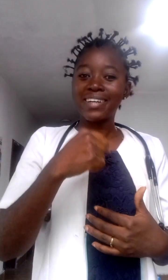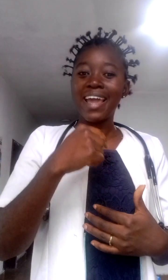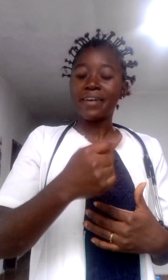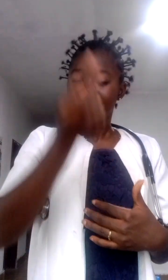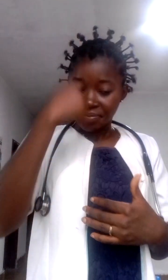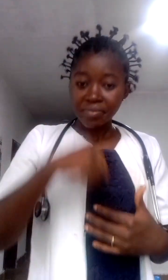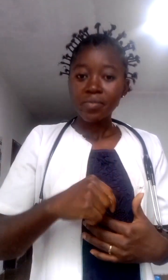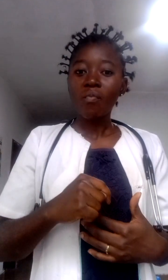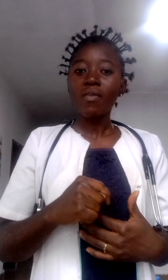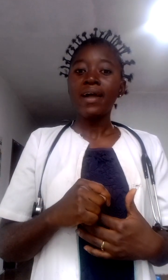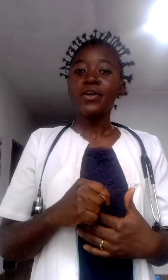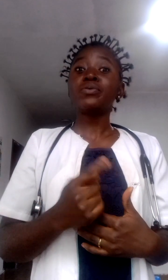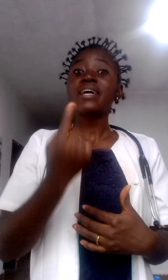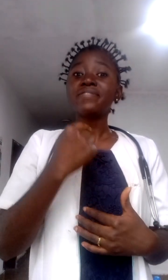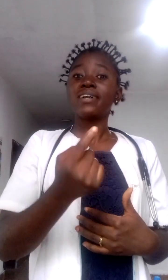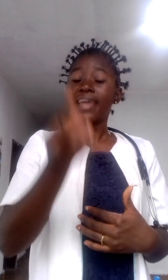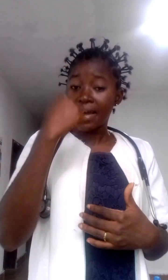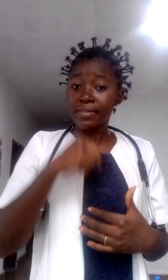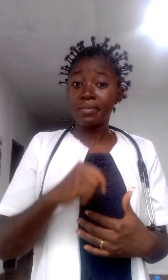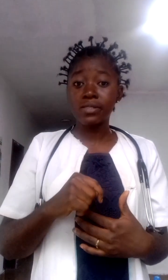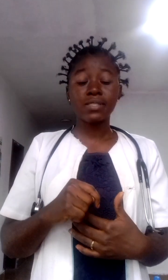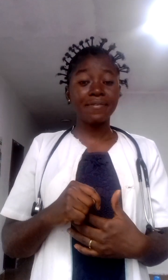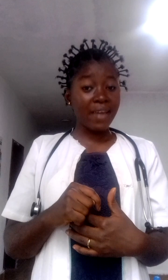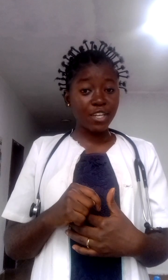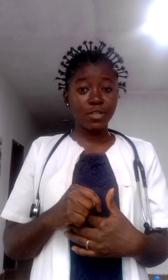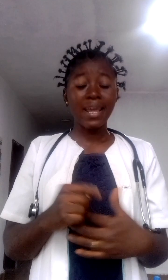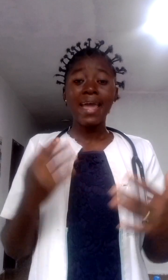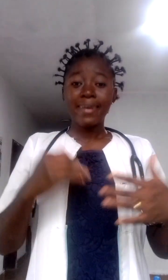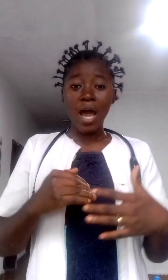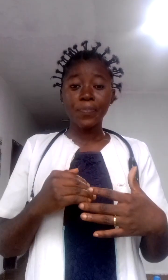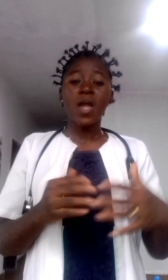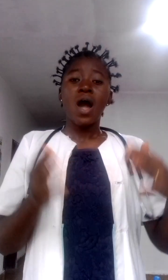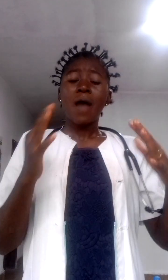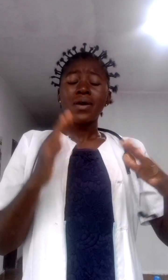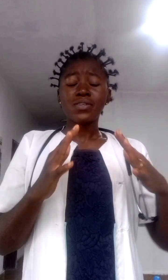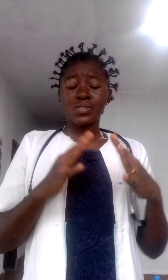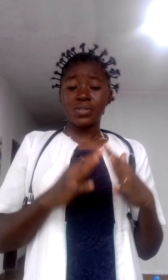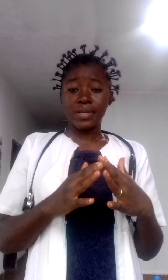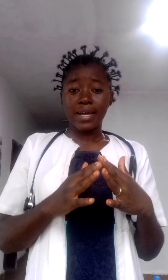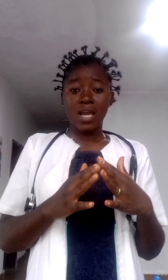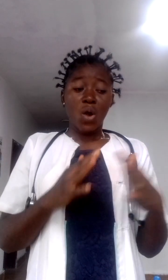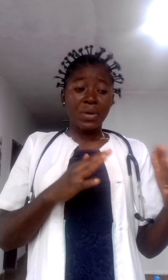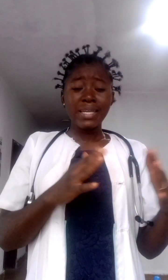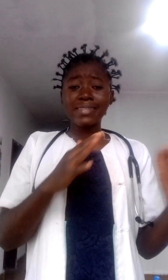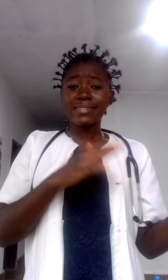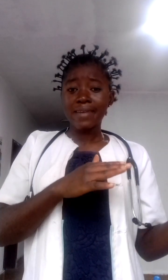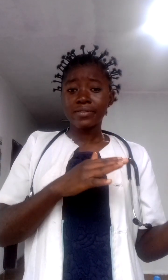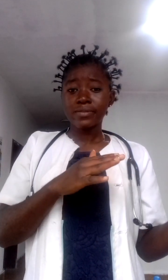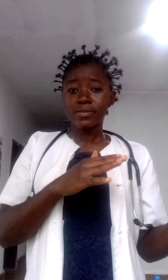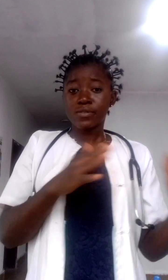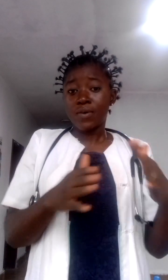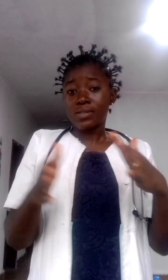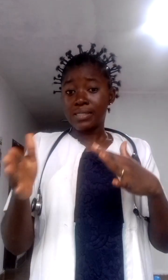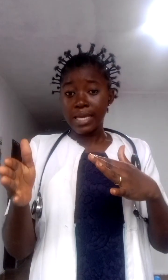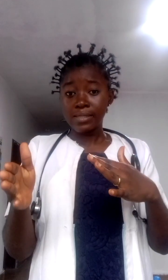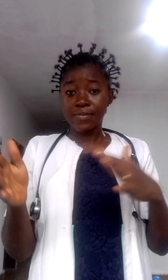definitely have the measles infection. Now, I want us to know that within the 7 to 14 days for